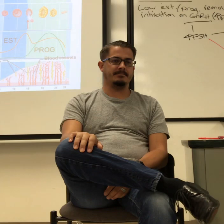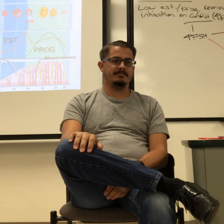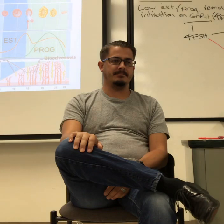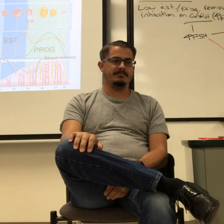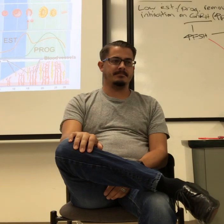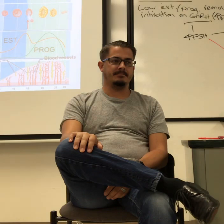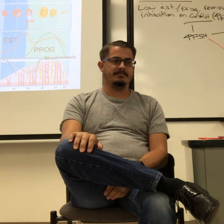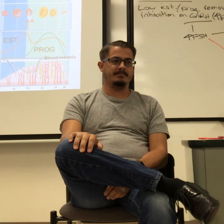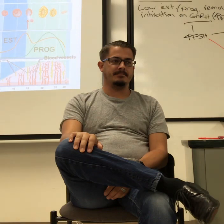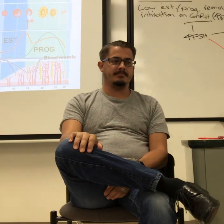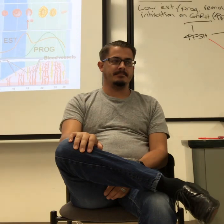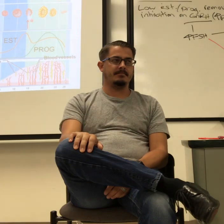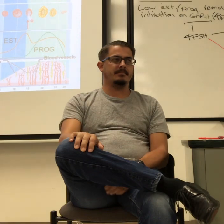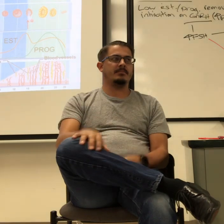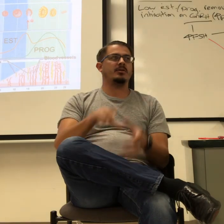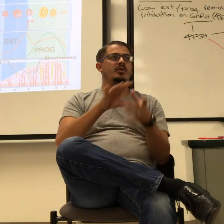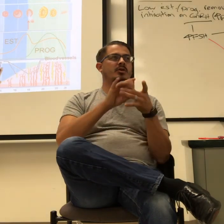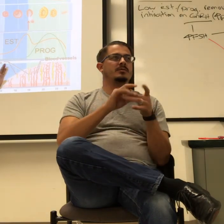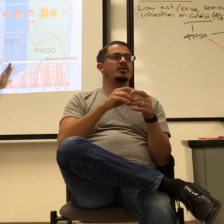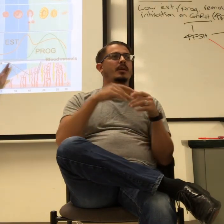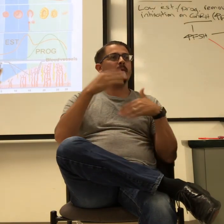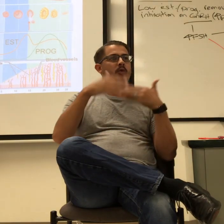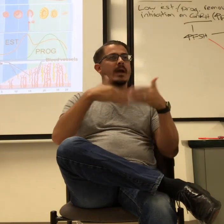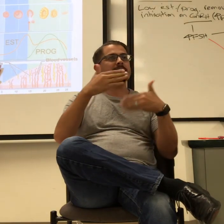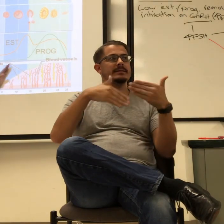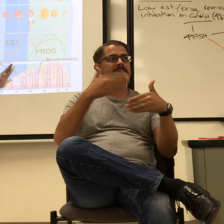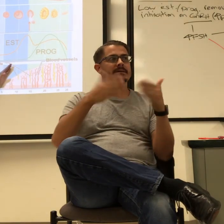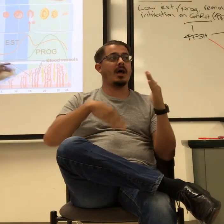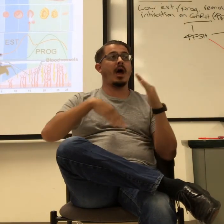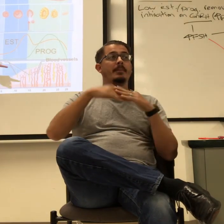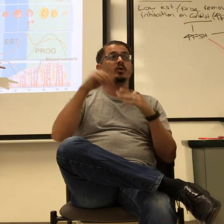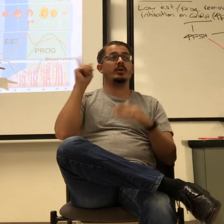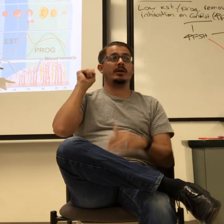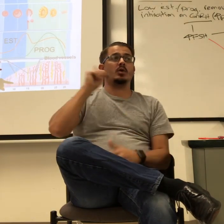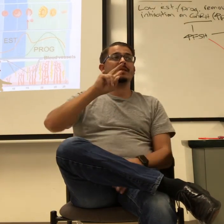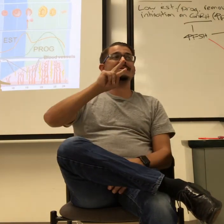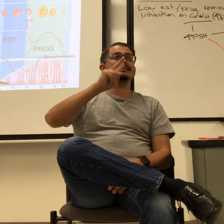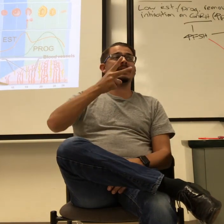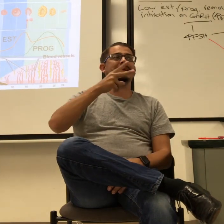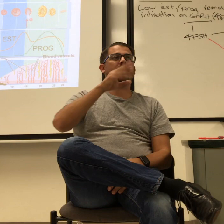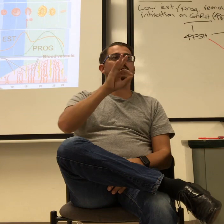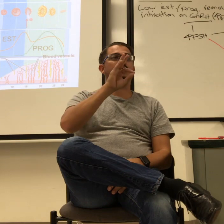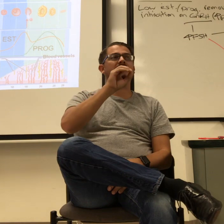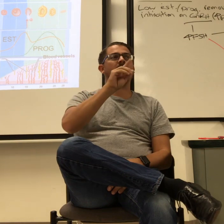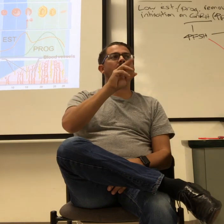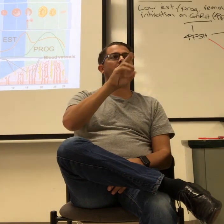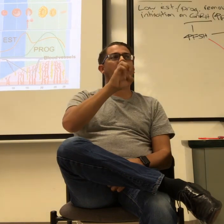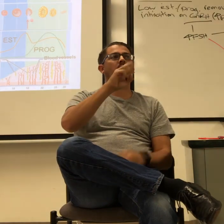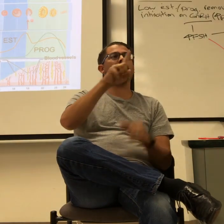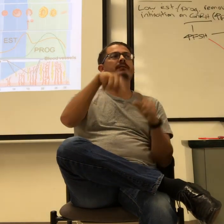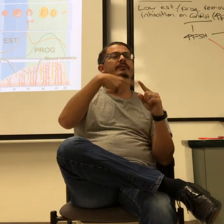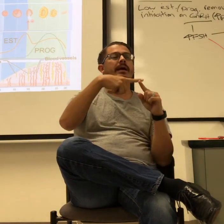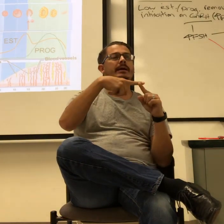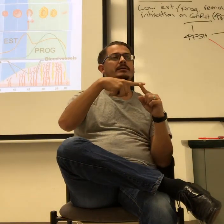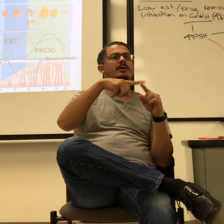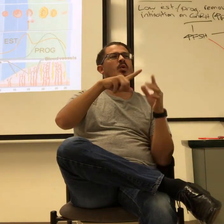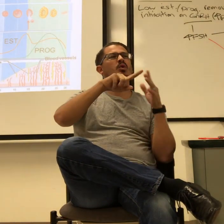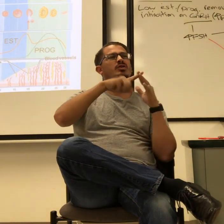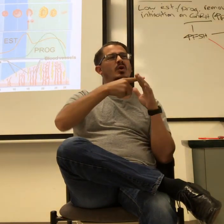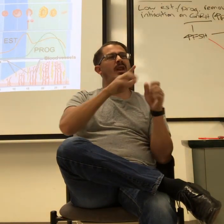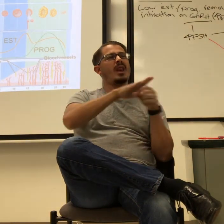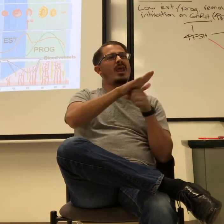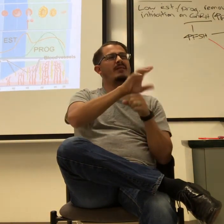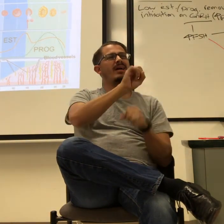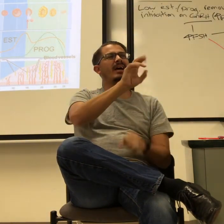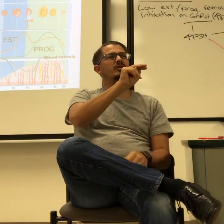So in terms of where we are, we're progressing right up to here. We're at the secondary follicle phase. We're starting to get enough